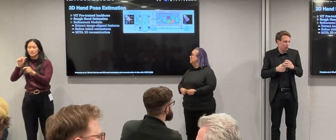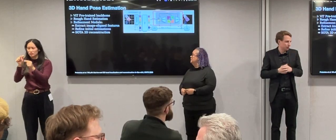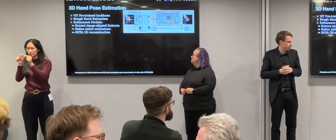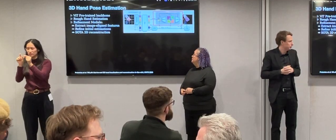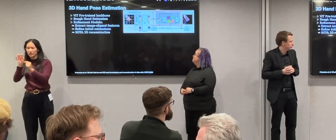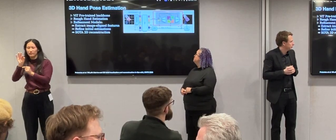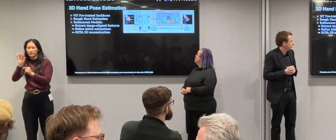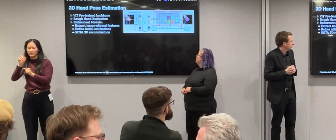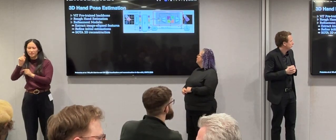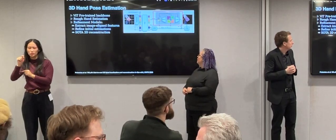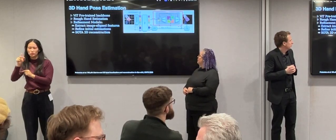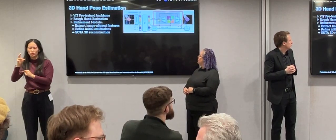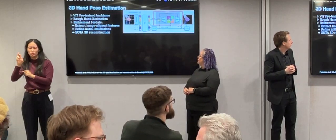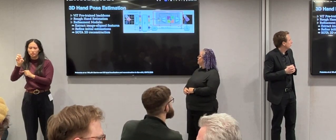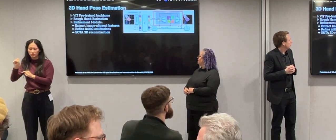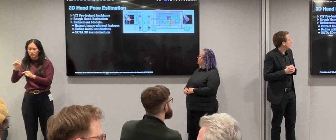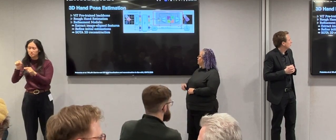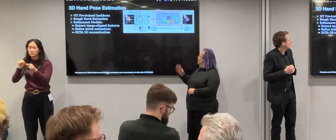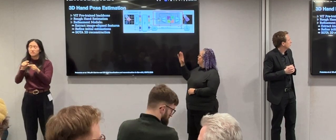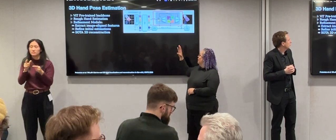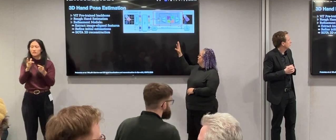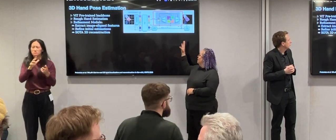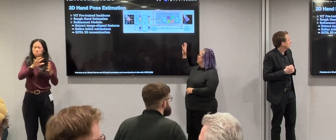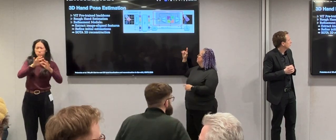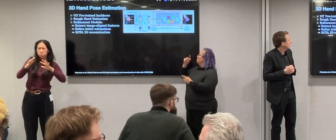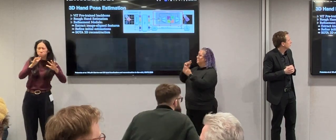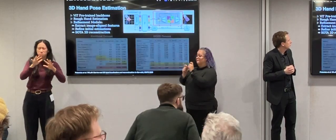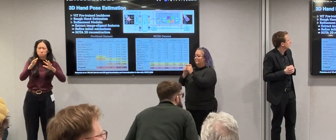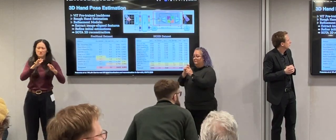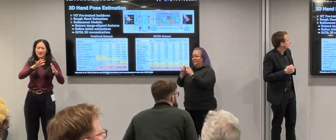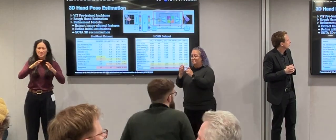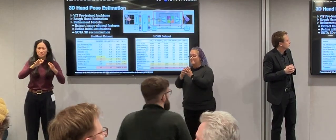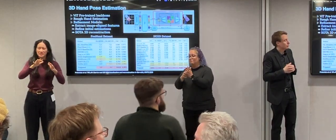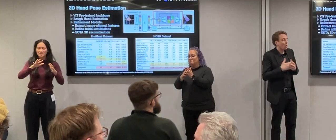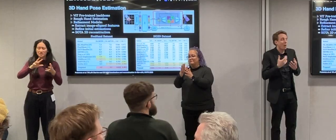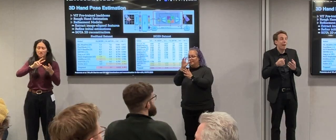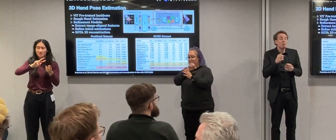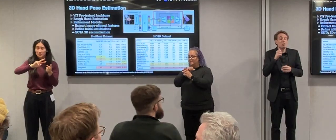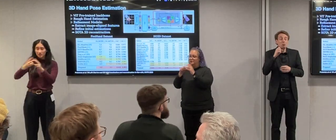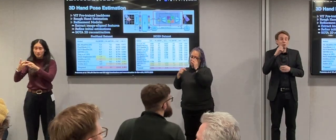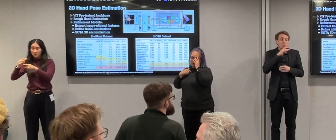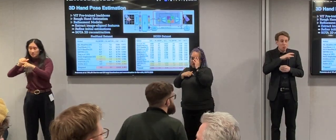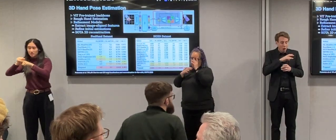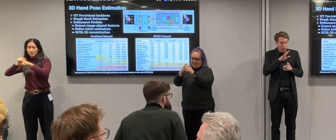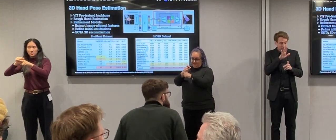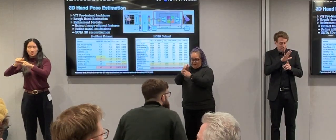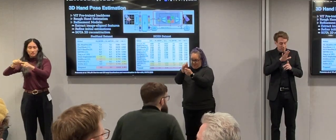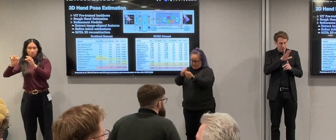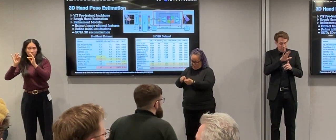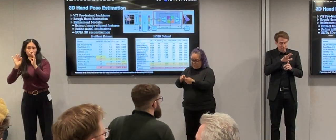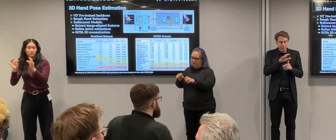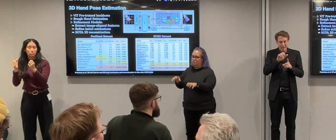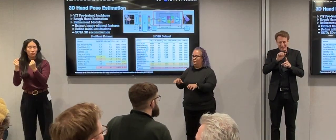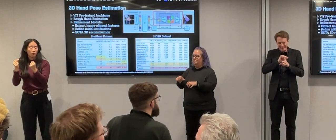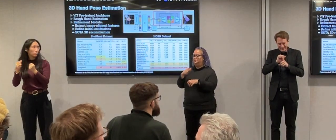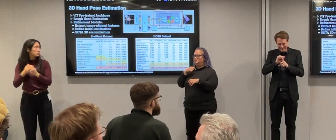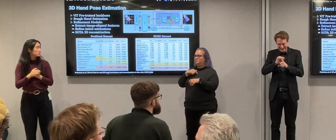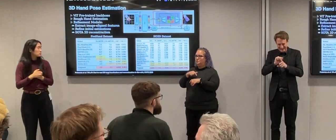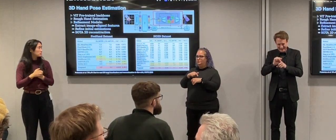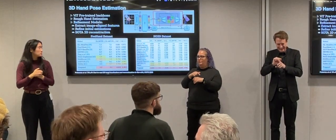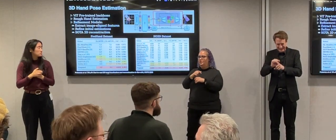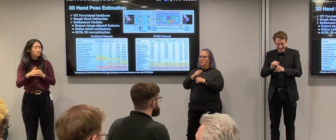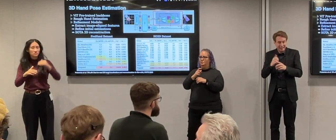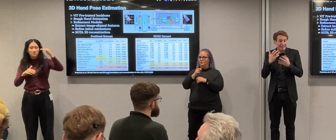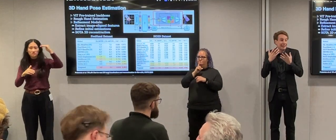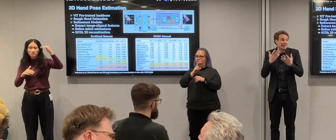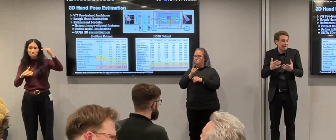to refine the initial rough estimation. And what we get from this is very accurate performance. We outperform all previous